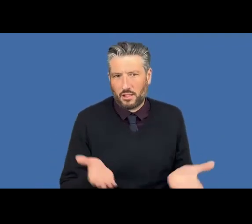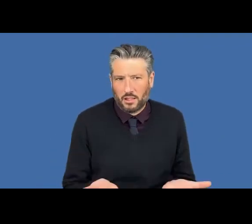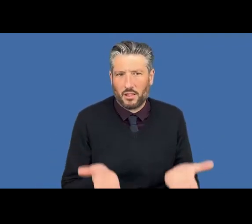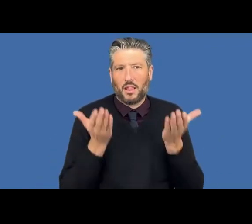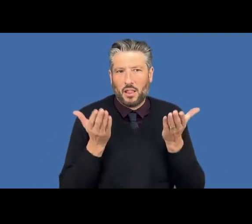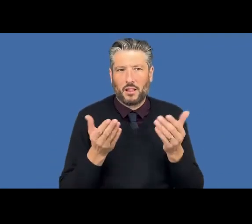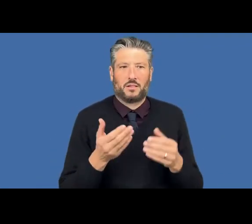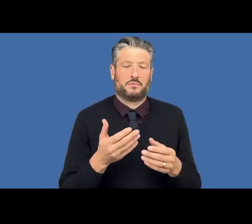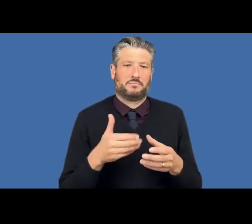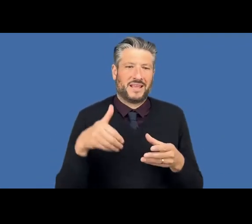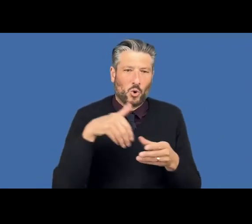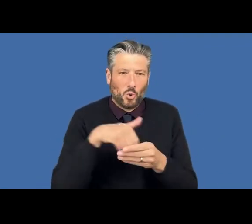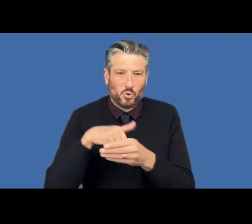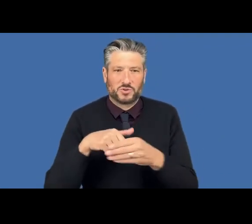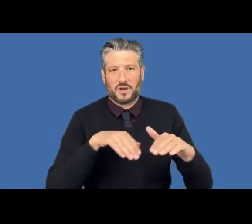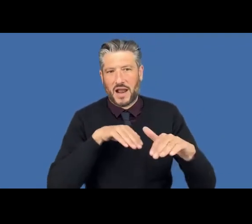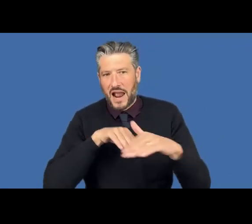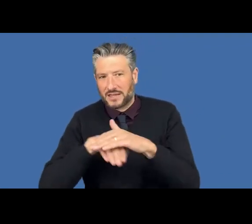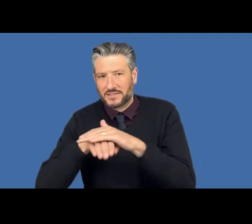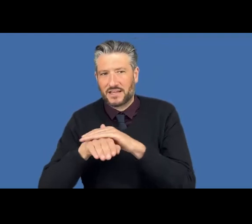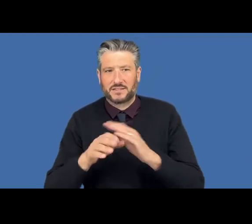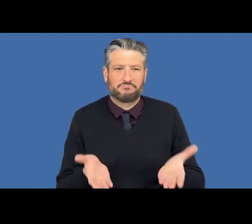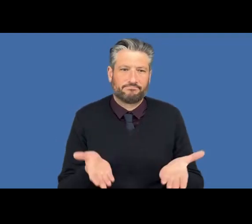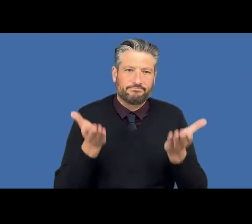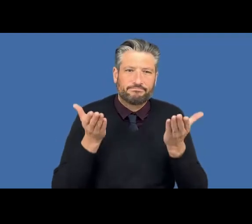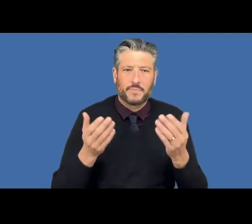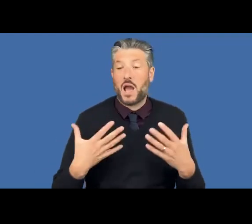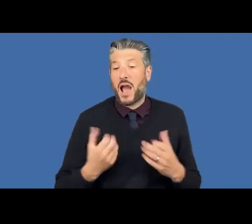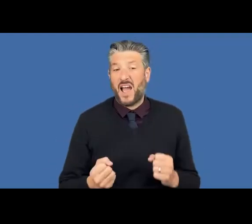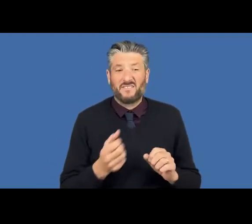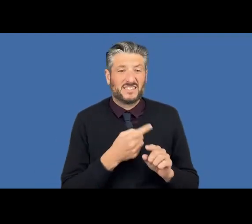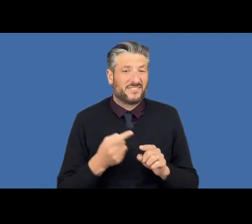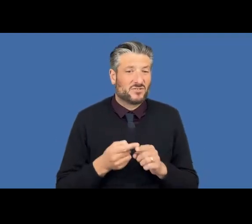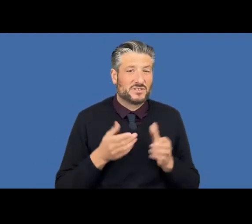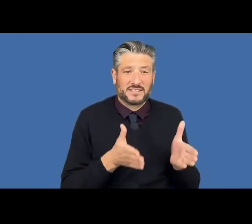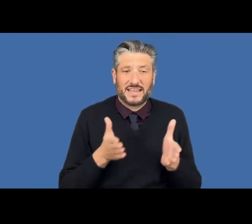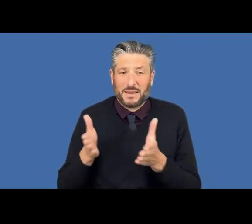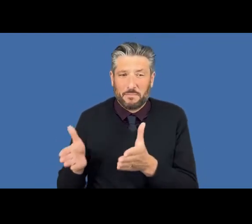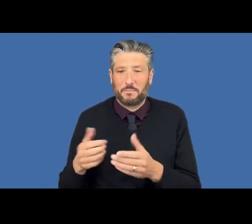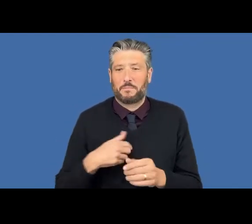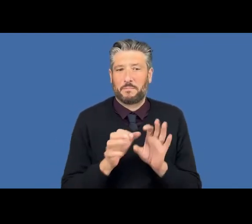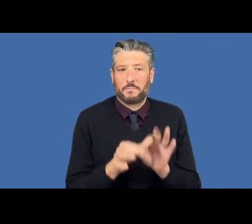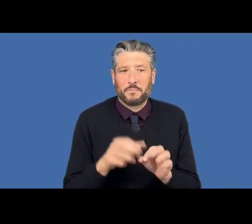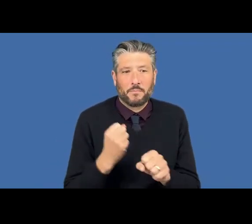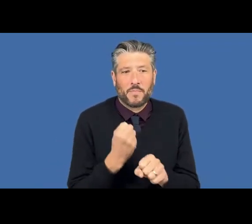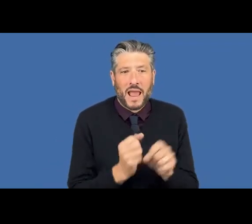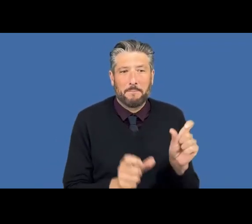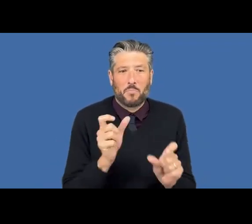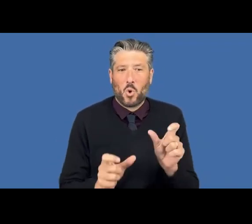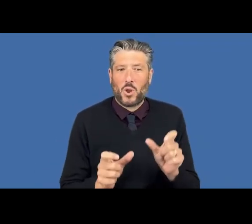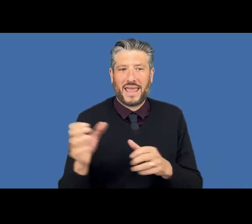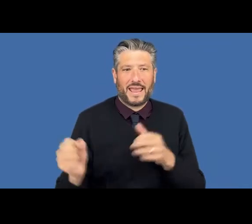that are looking at what we call employee experience, but it's essentially both how